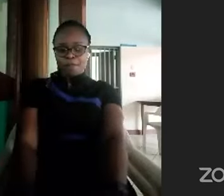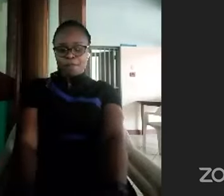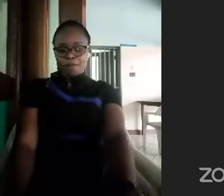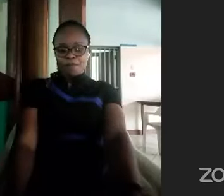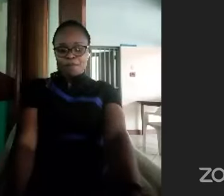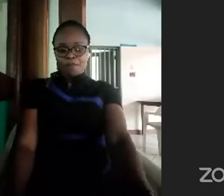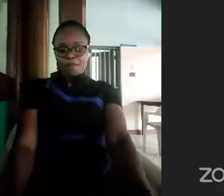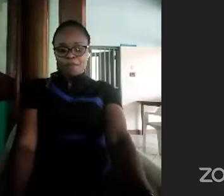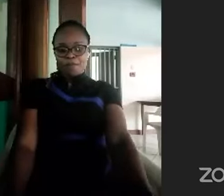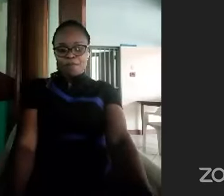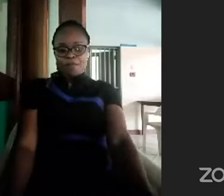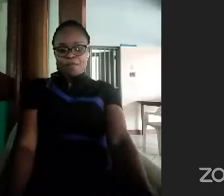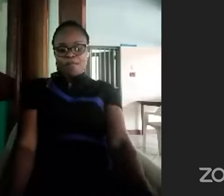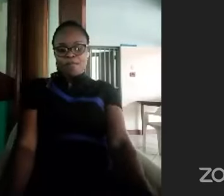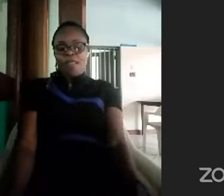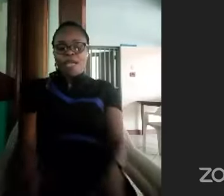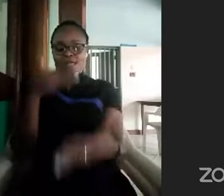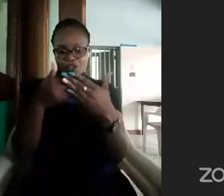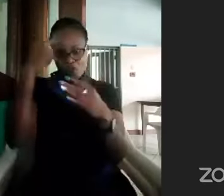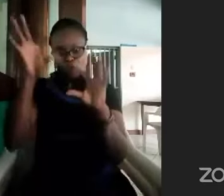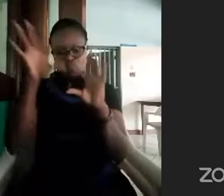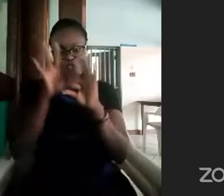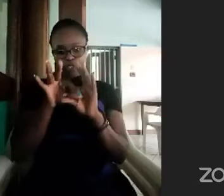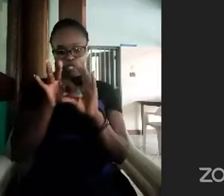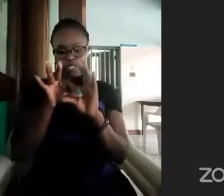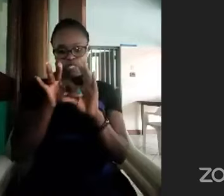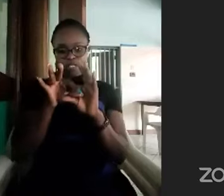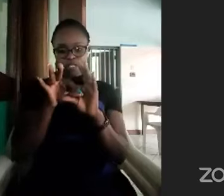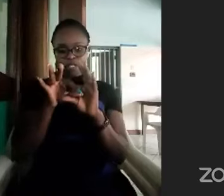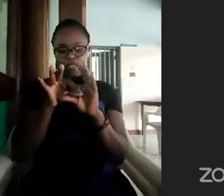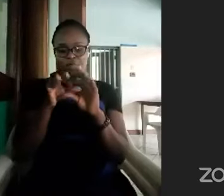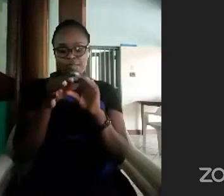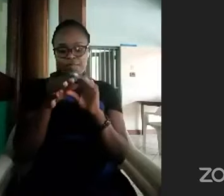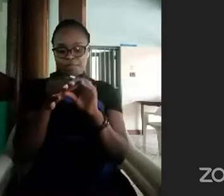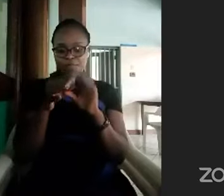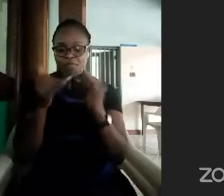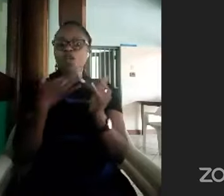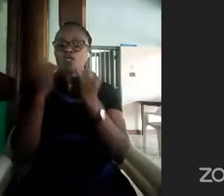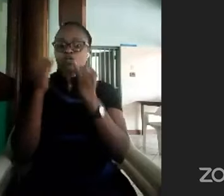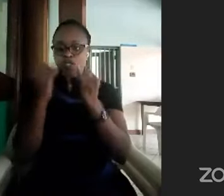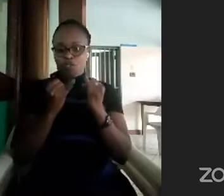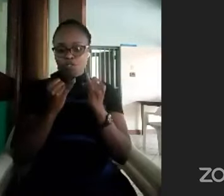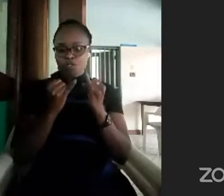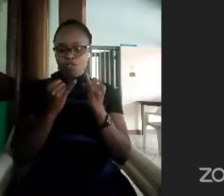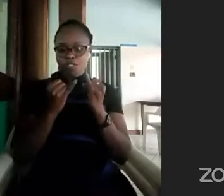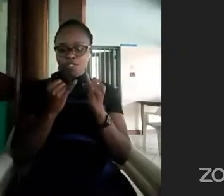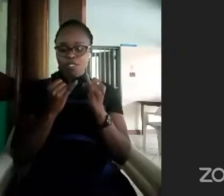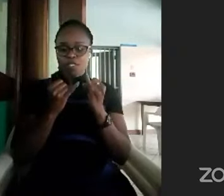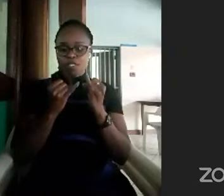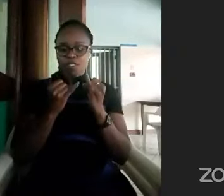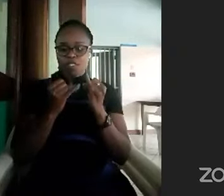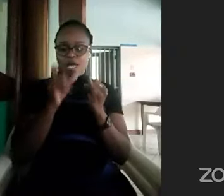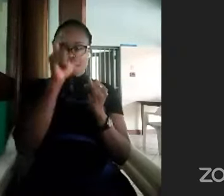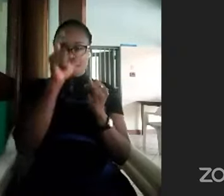And in regards to that, allow me to introduce Innocent, who is our first presenter in regards to